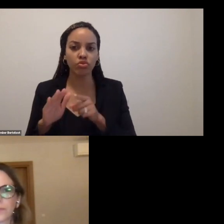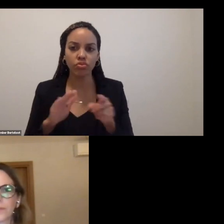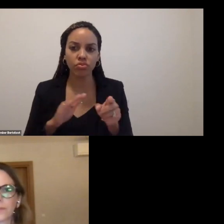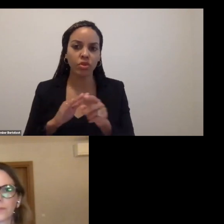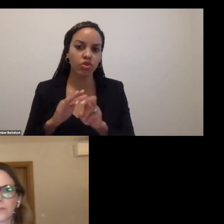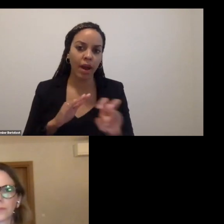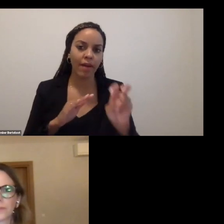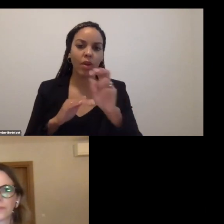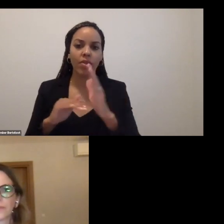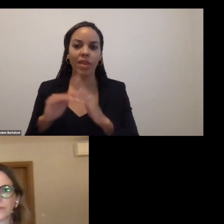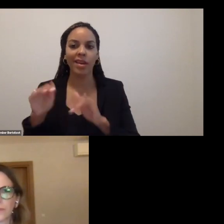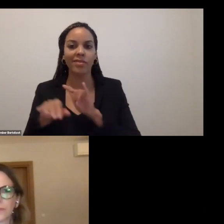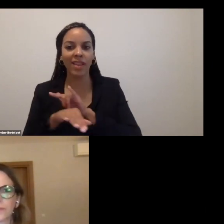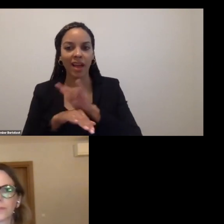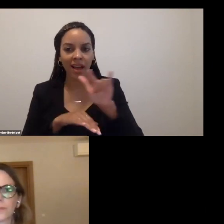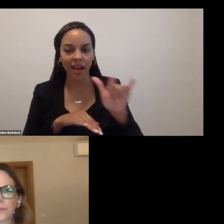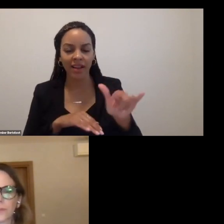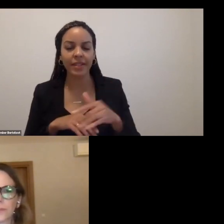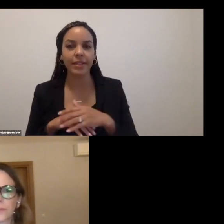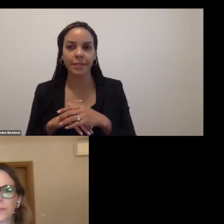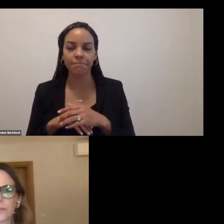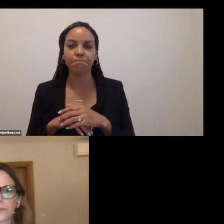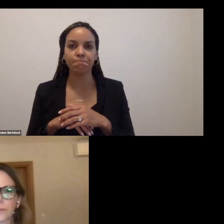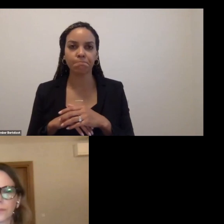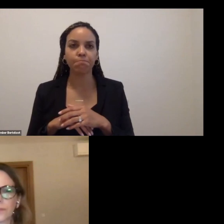also they have a